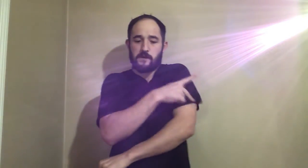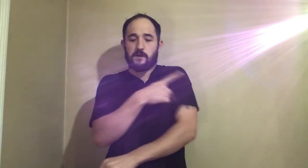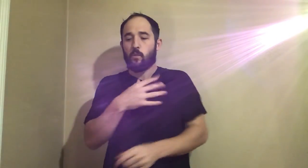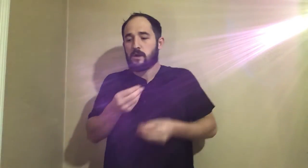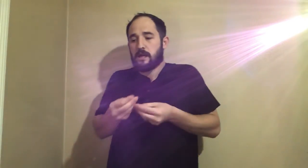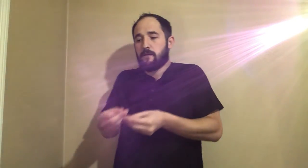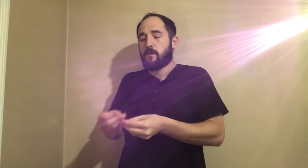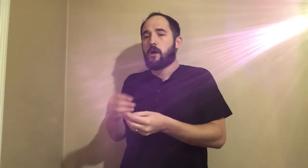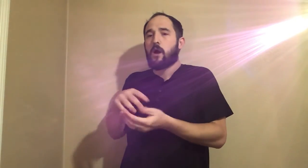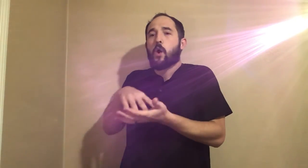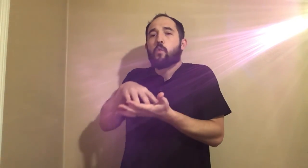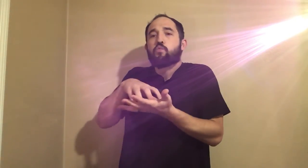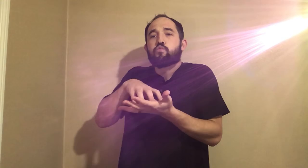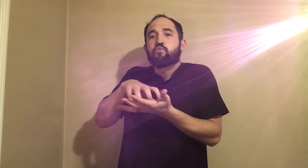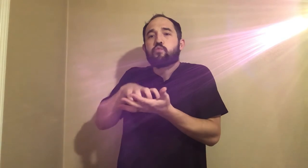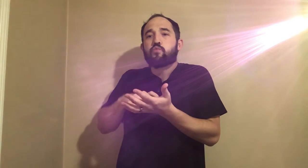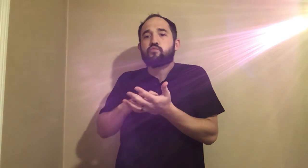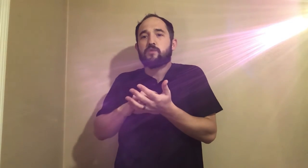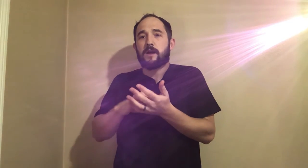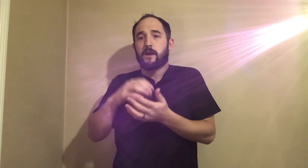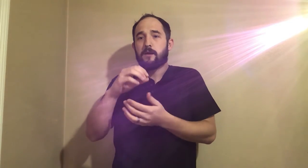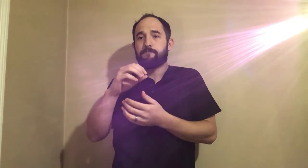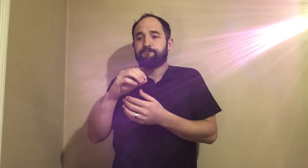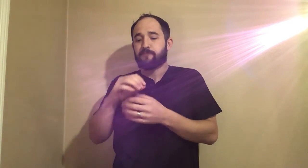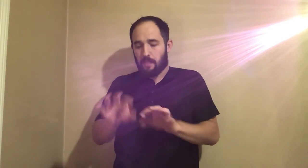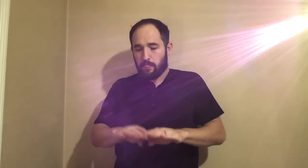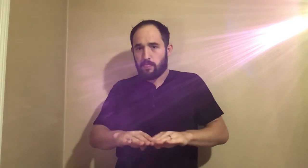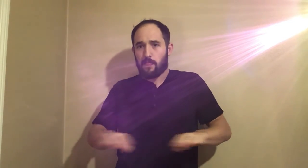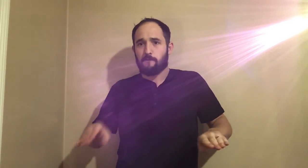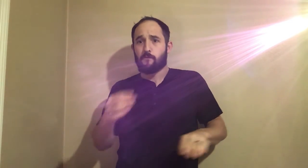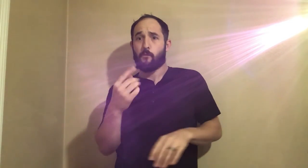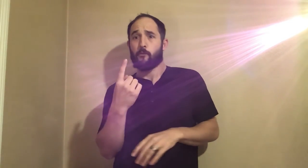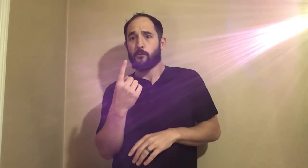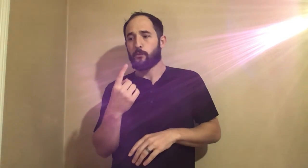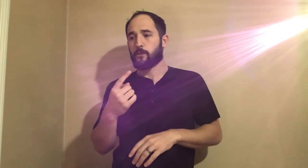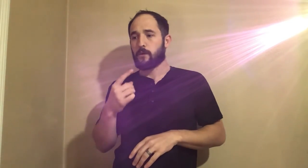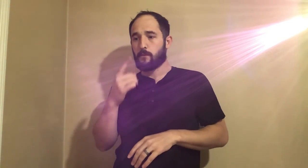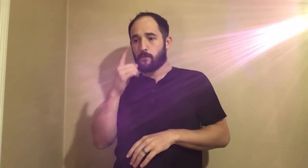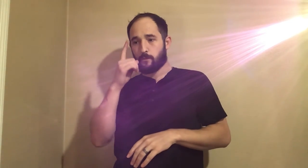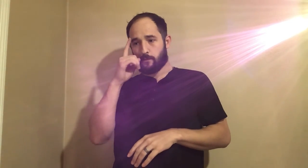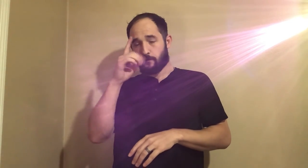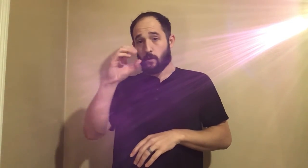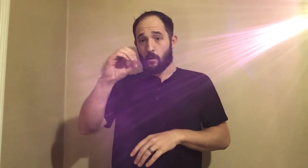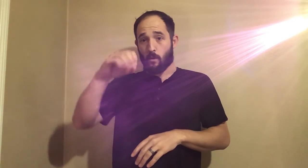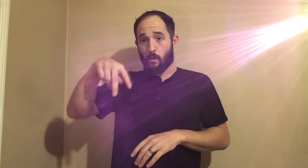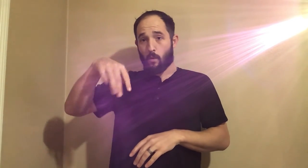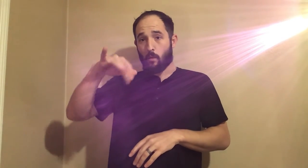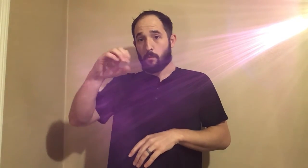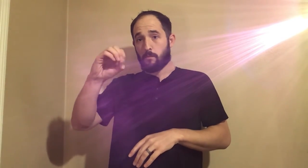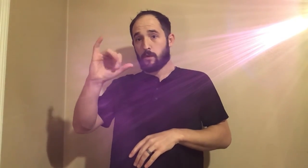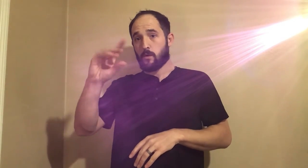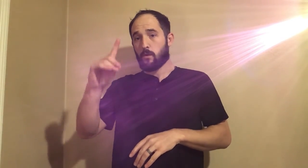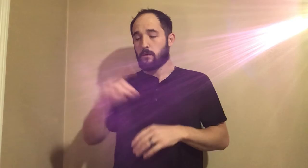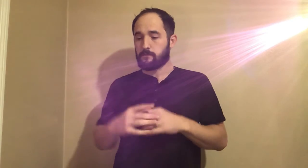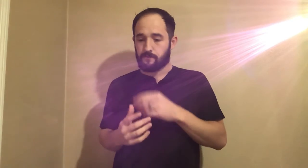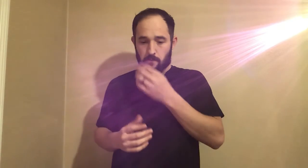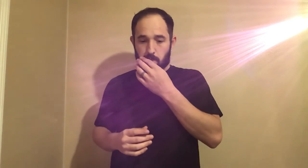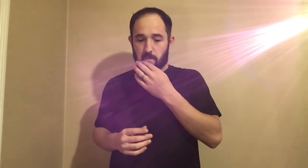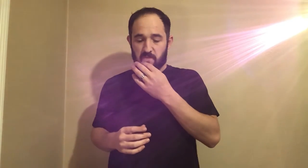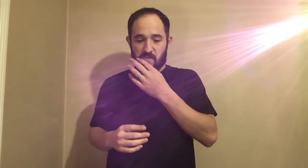have a joint replacement, for example. But I cannot imagine a circumstance that someone